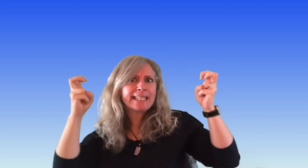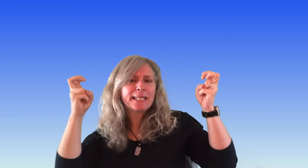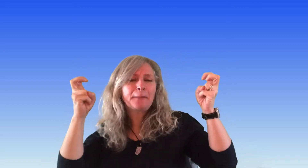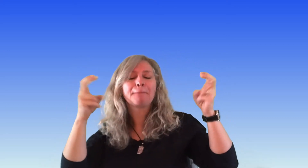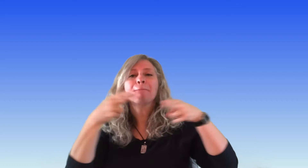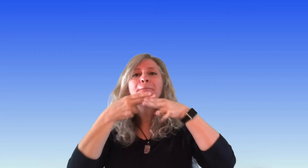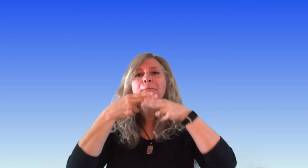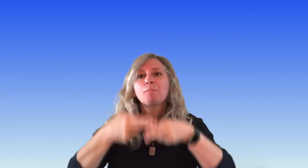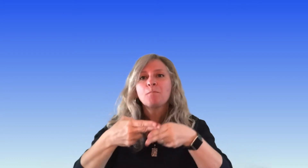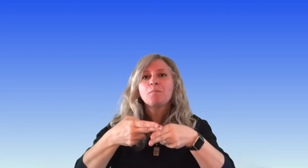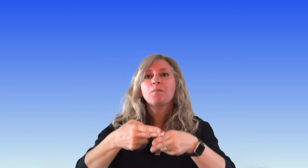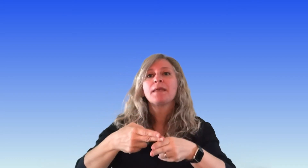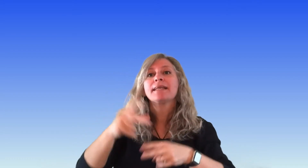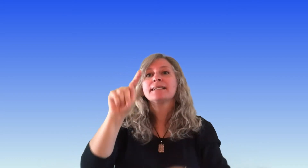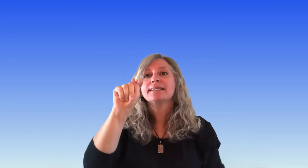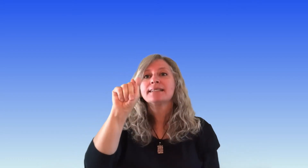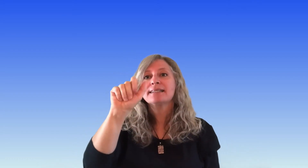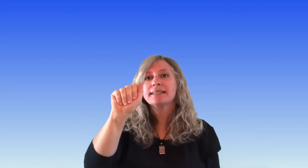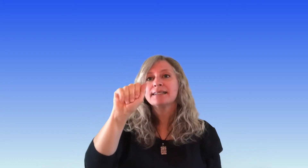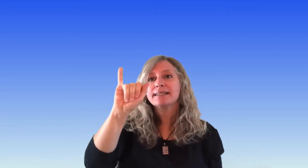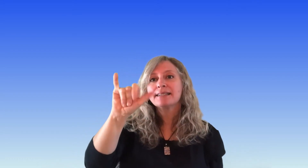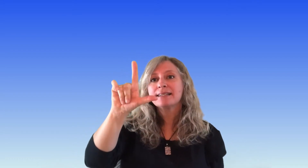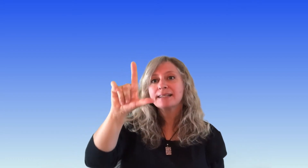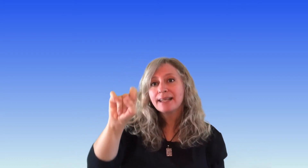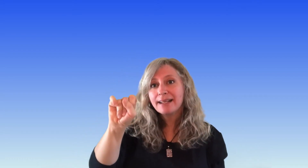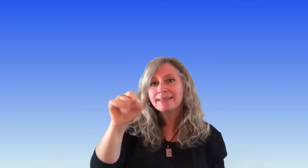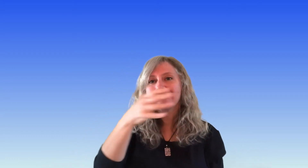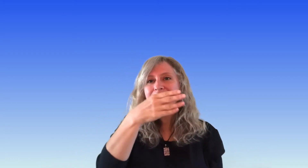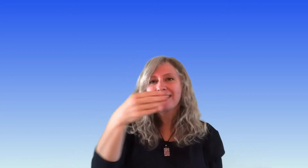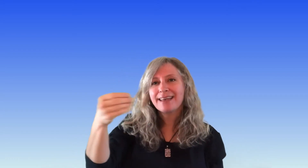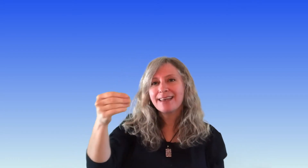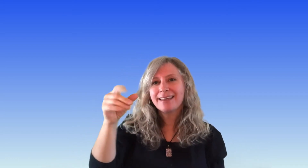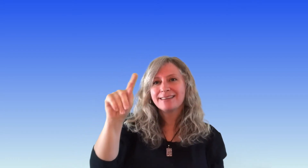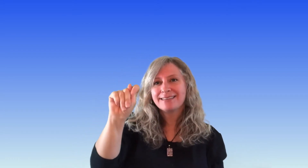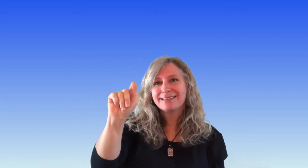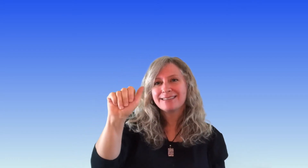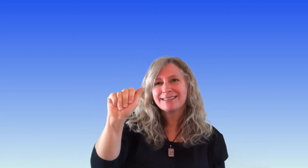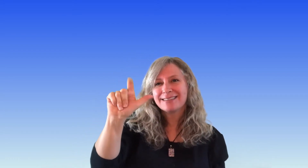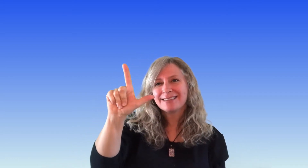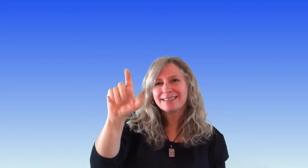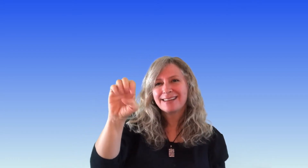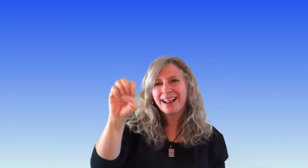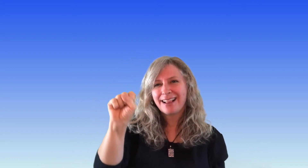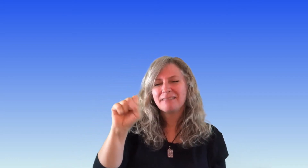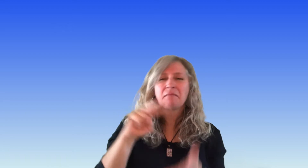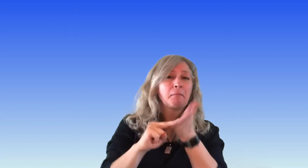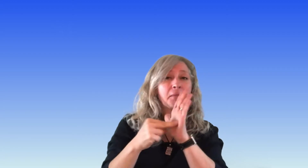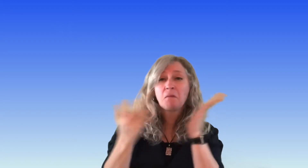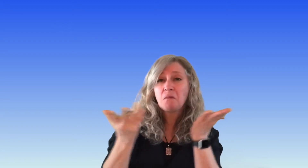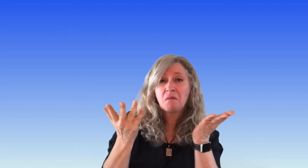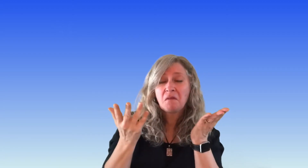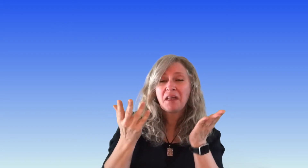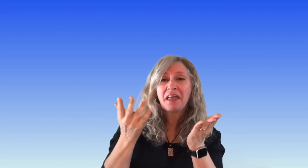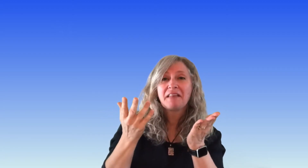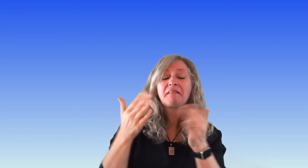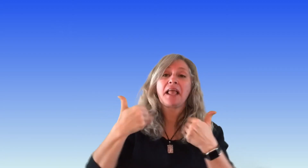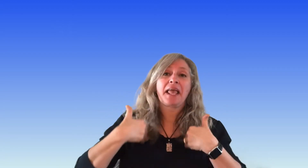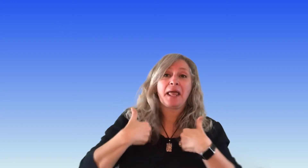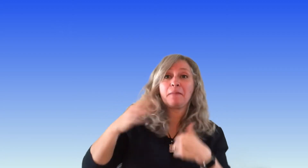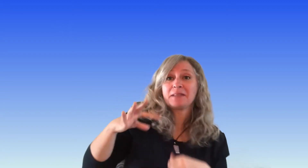theme is called Tales and Tales, meaning animal